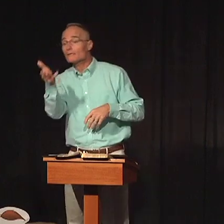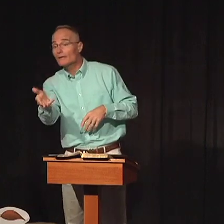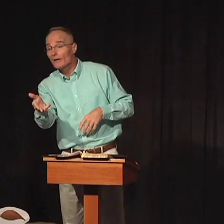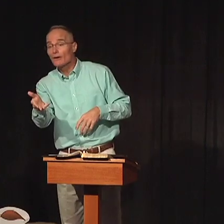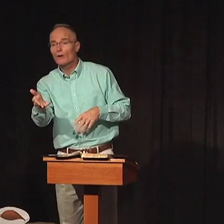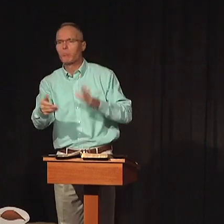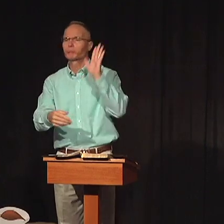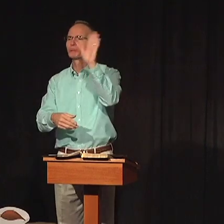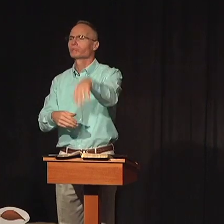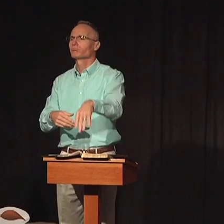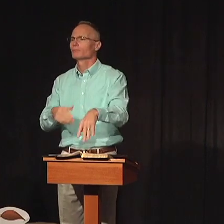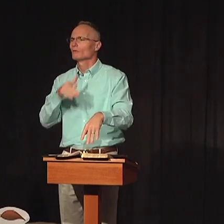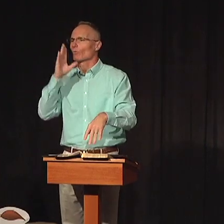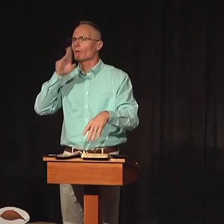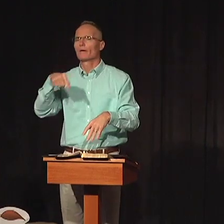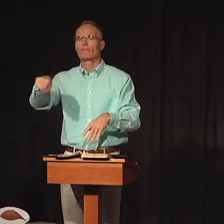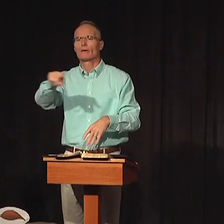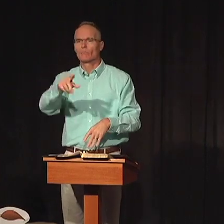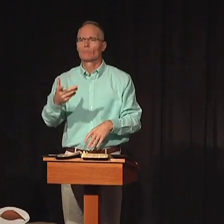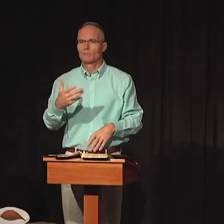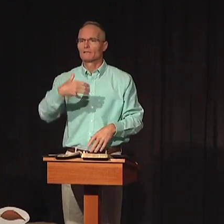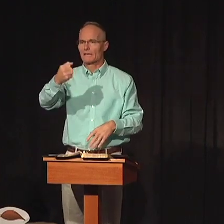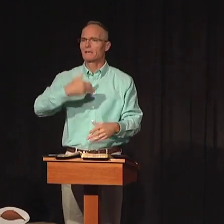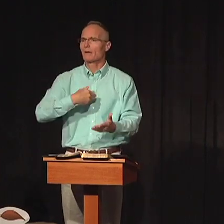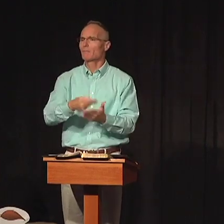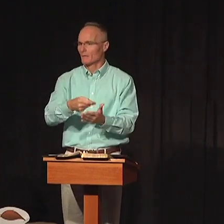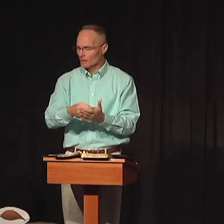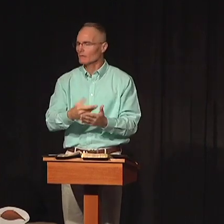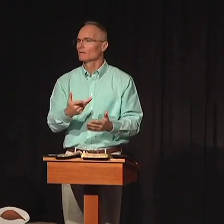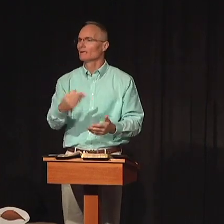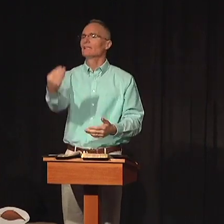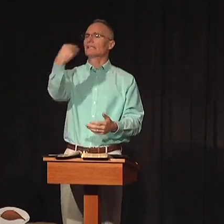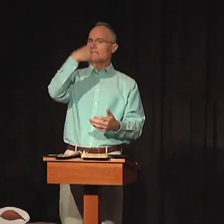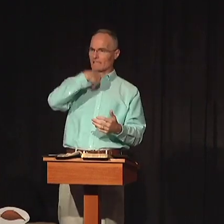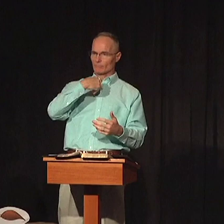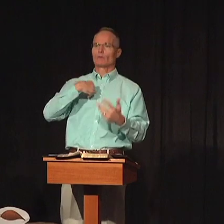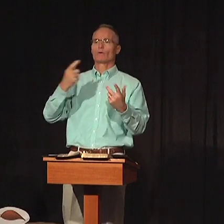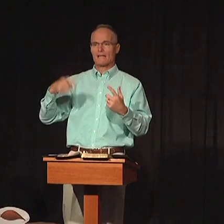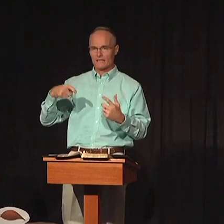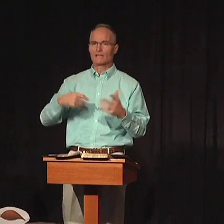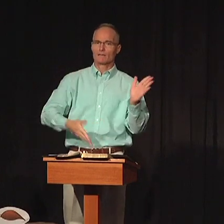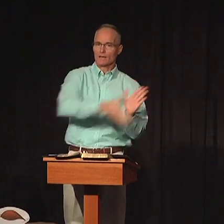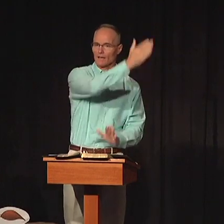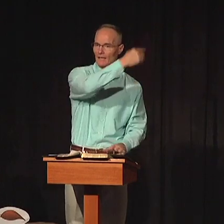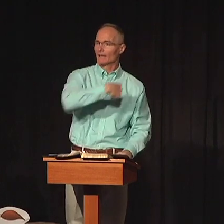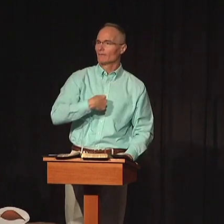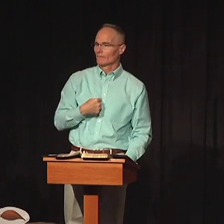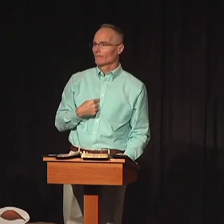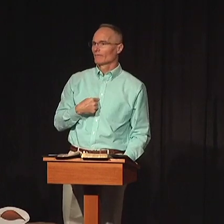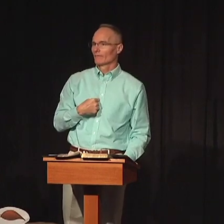The employees there, I'm not worried about them. They'll take my money, they'll give me what I need, and then I'll